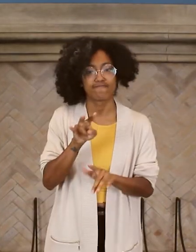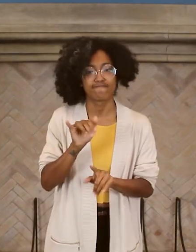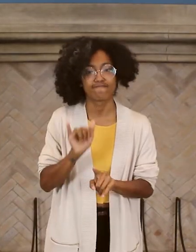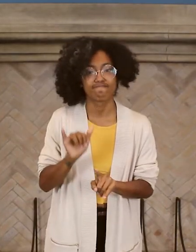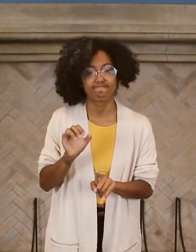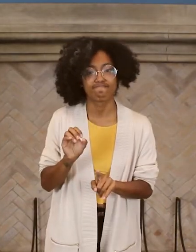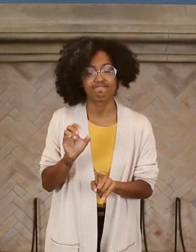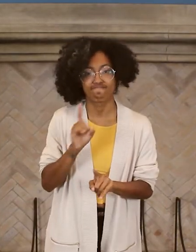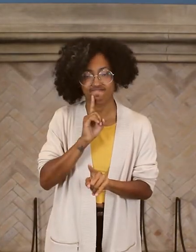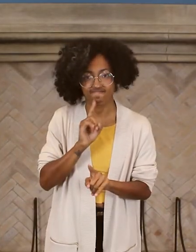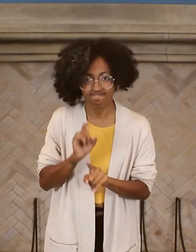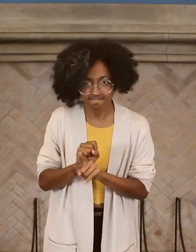interview.